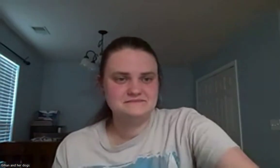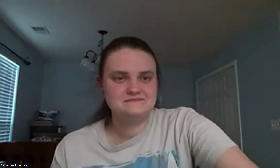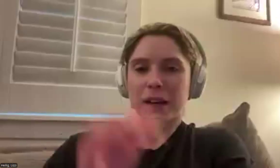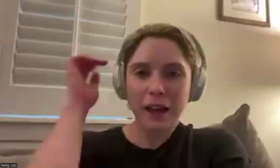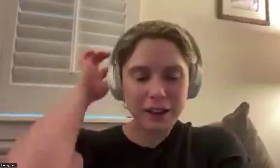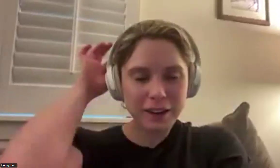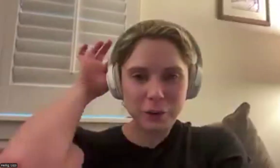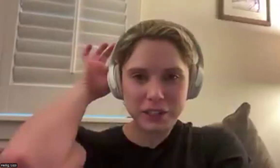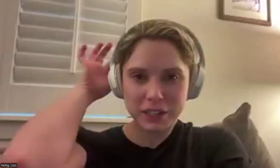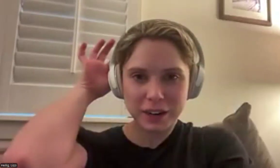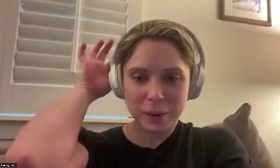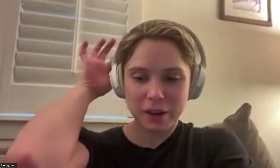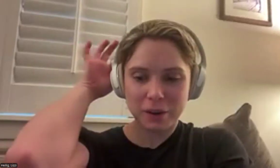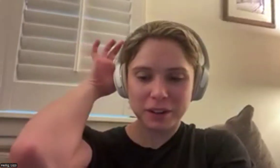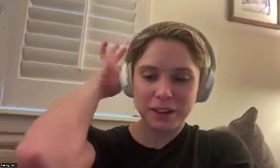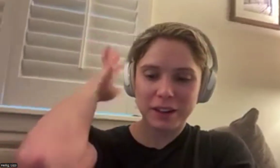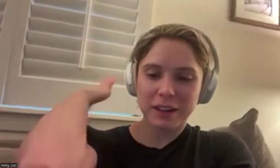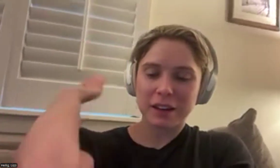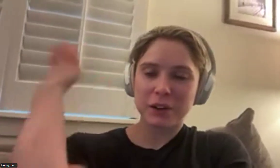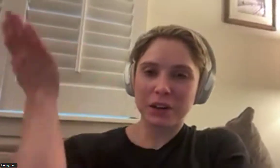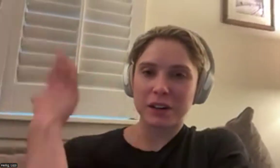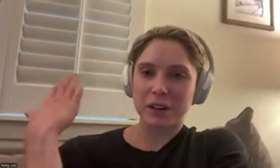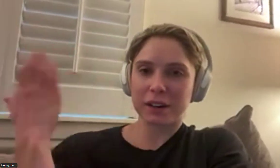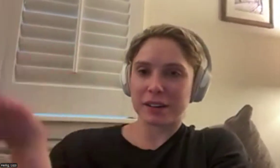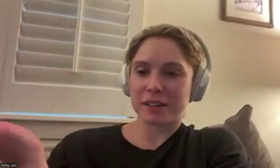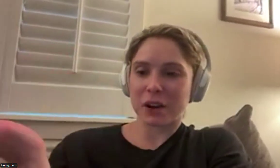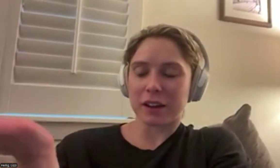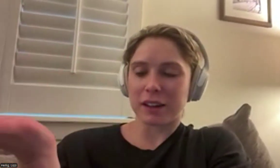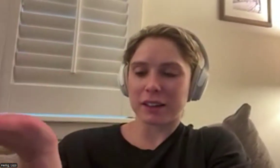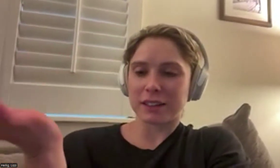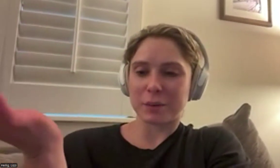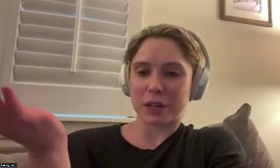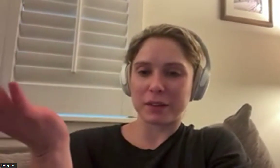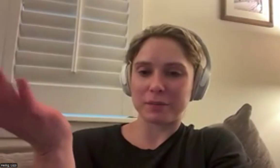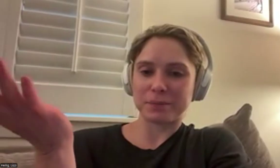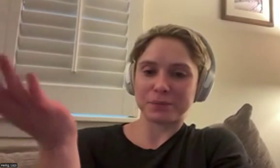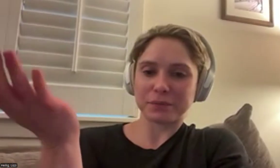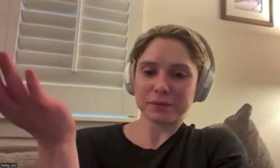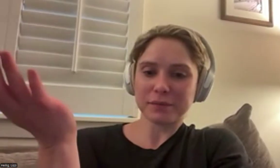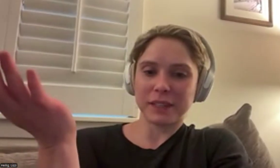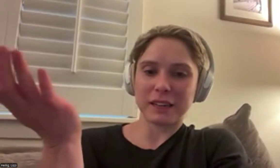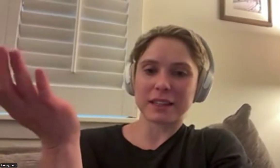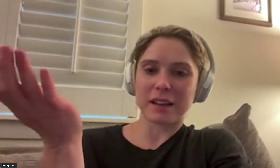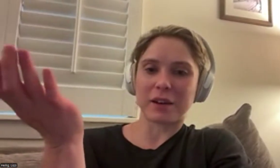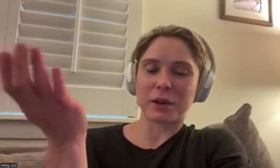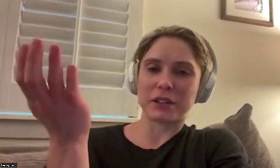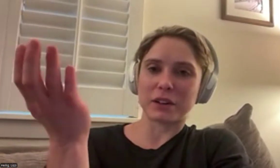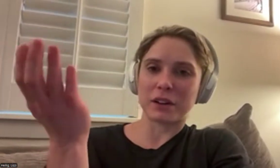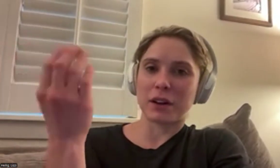Um, I had a question about if you're talking to someone in sign language,